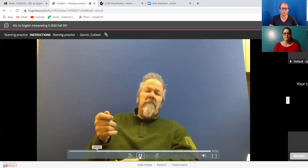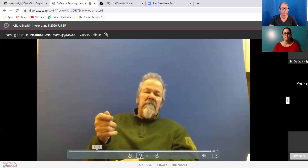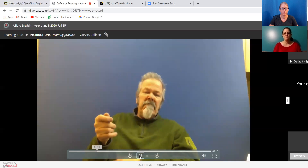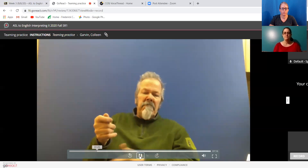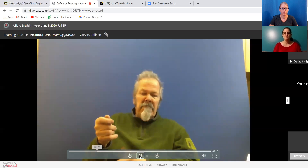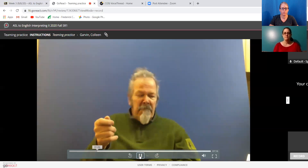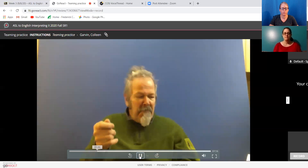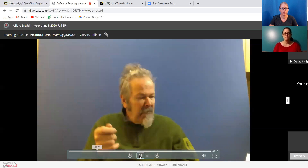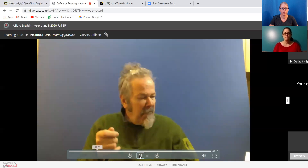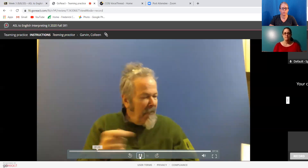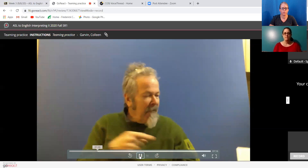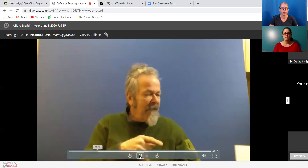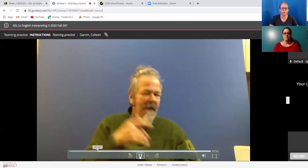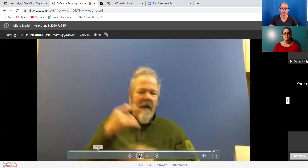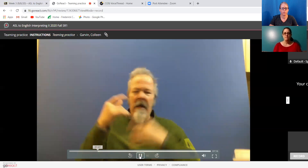tree.